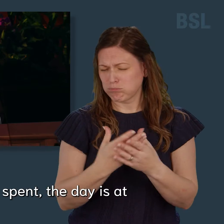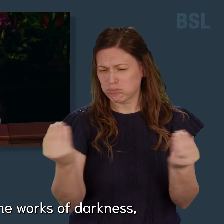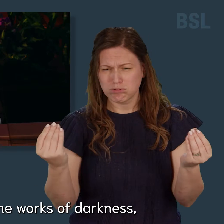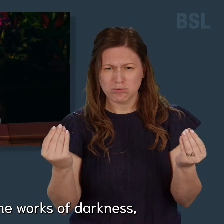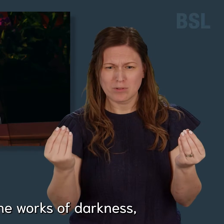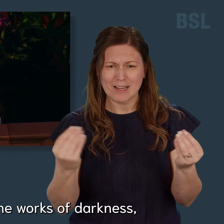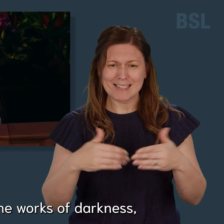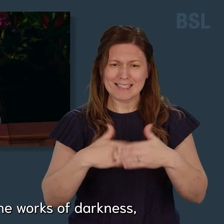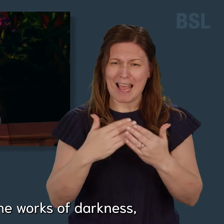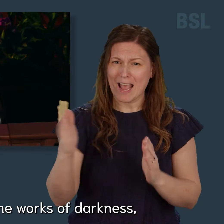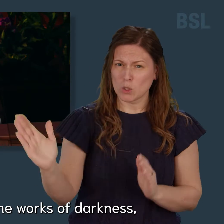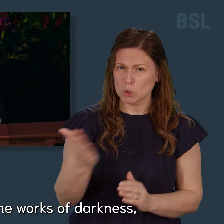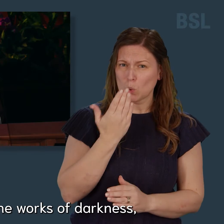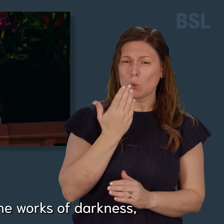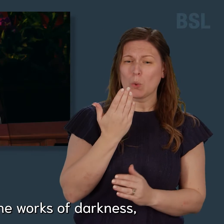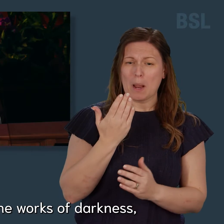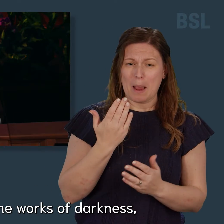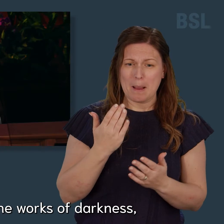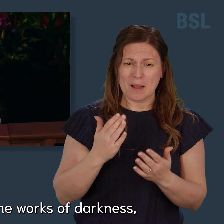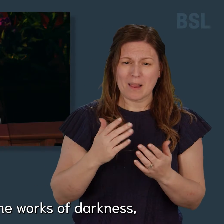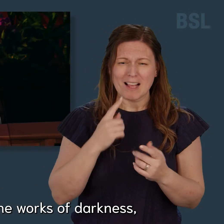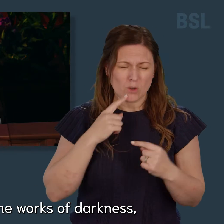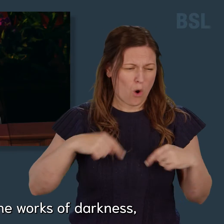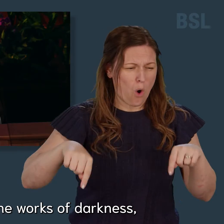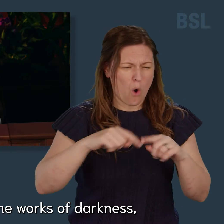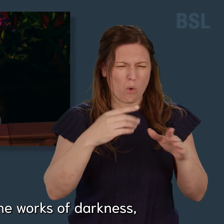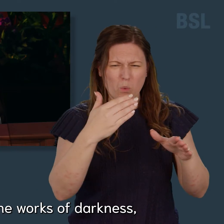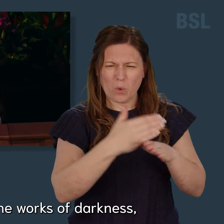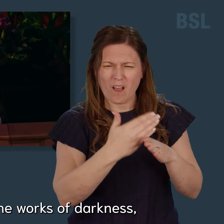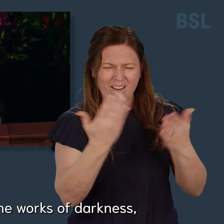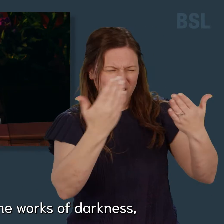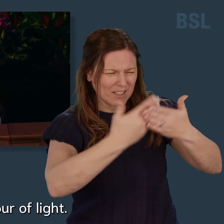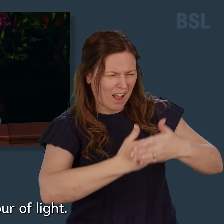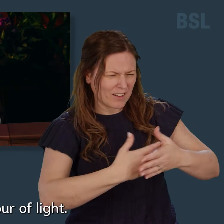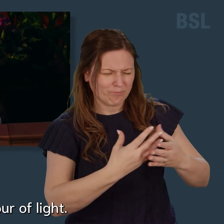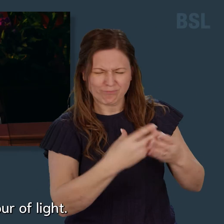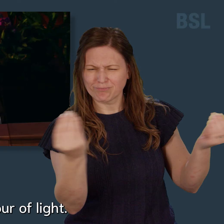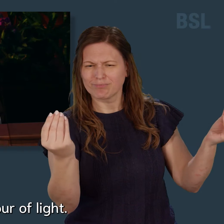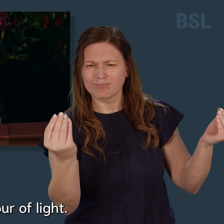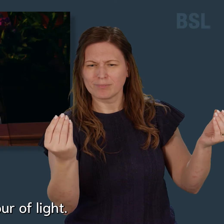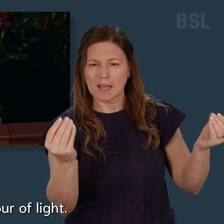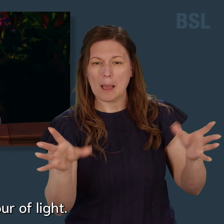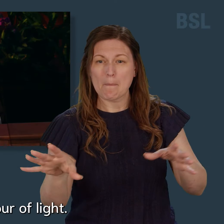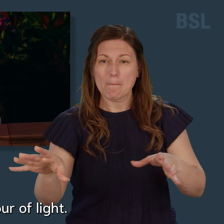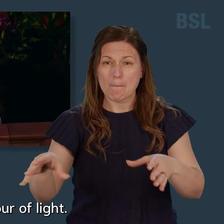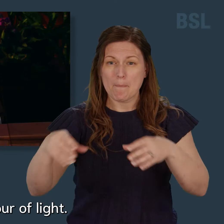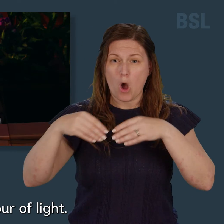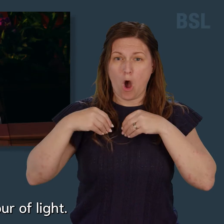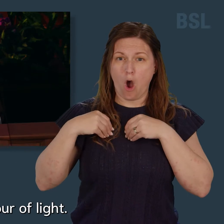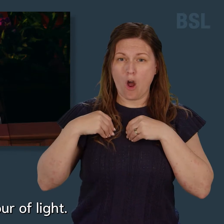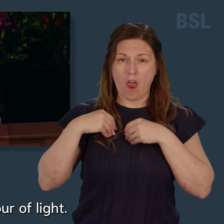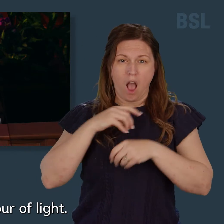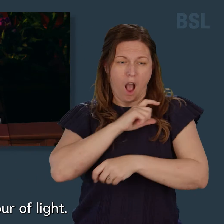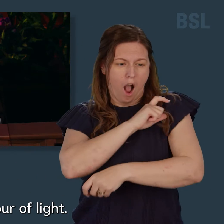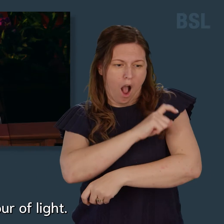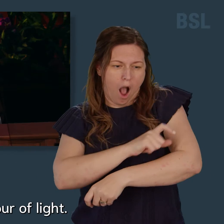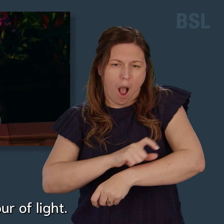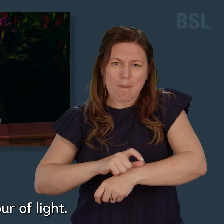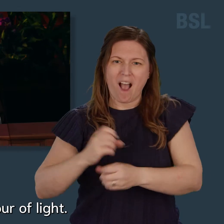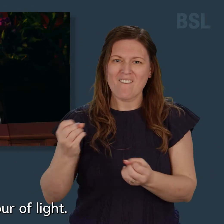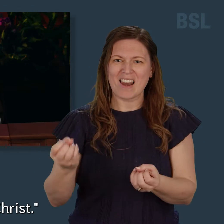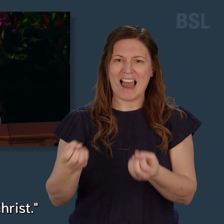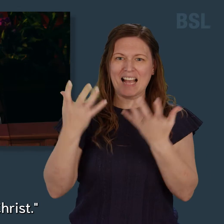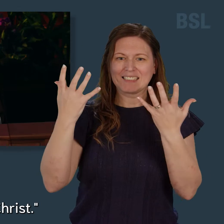hand. Let us therefore cast off the works of darkness, and let us put on the armor of